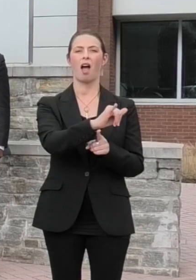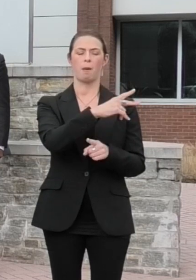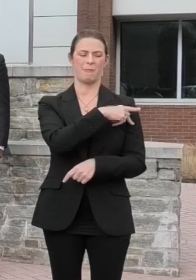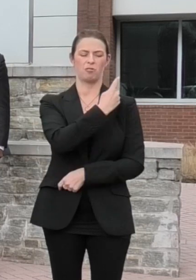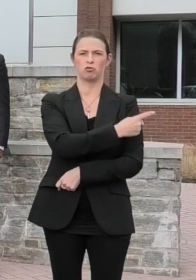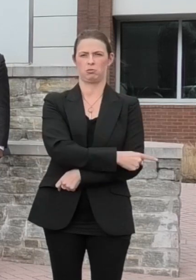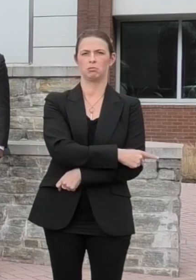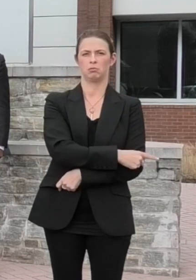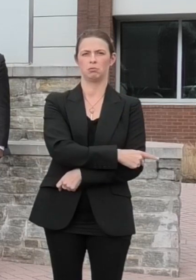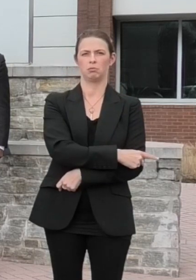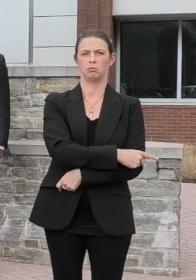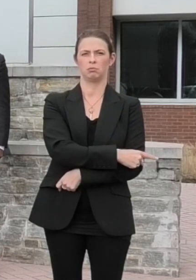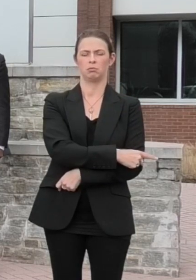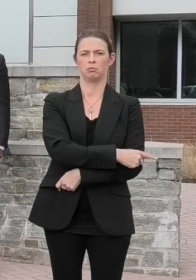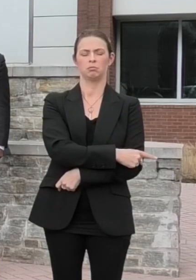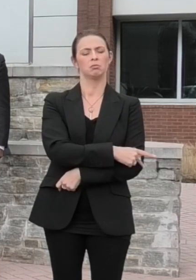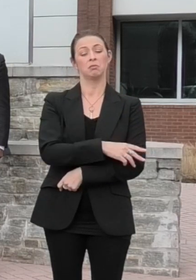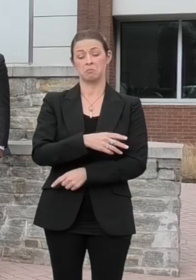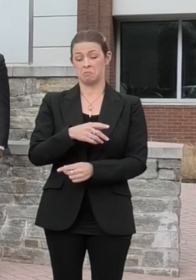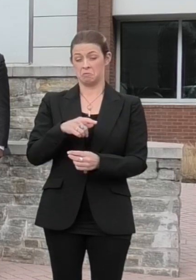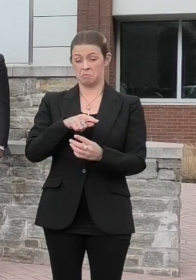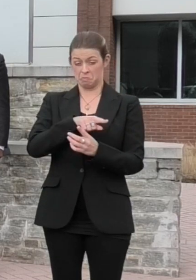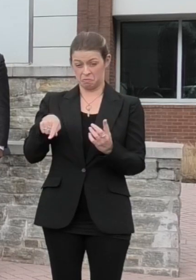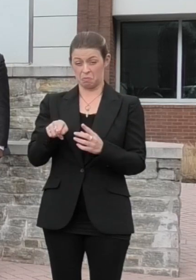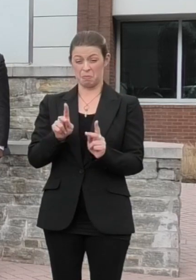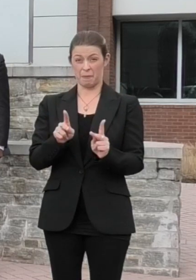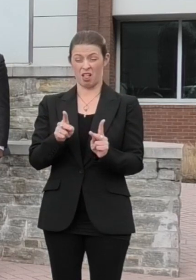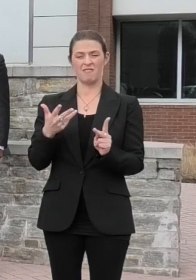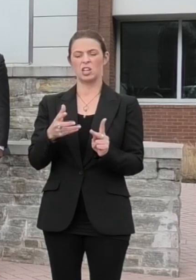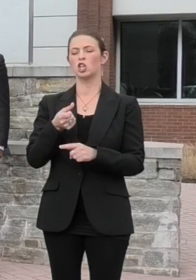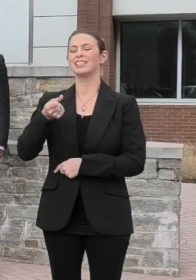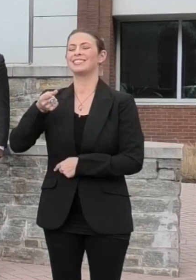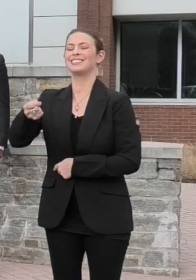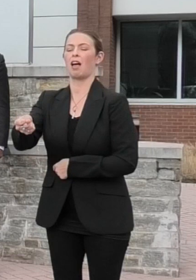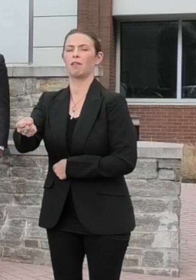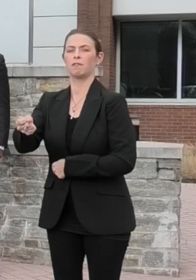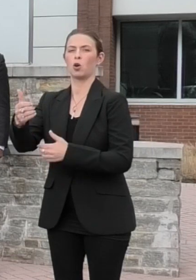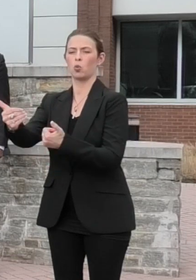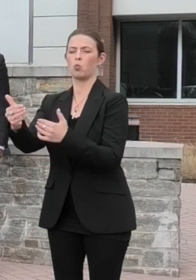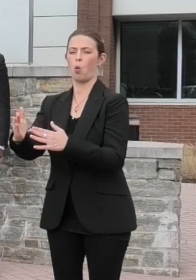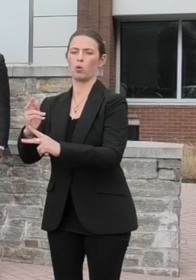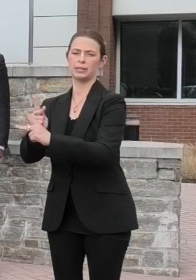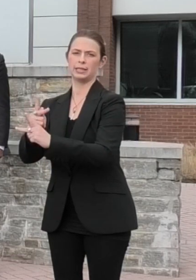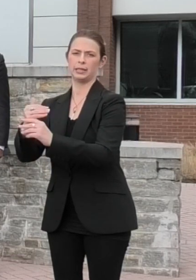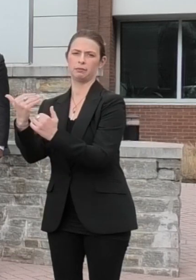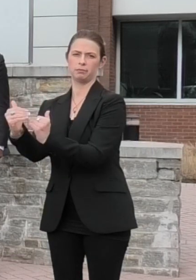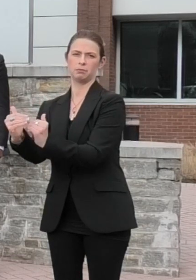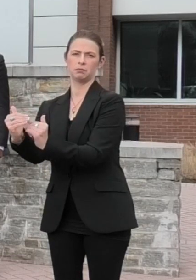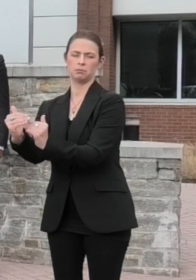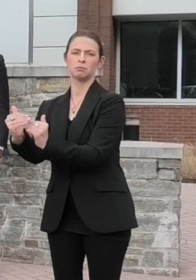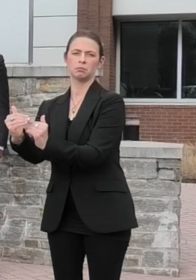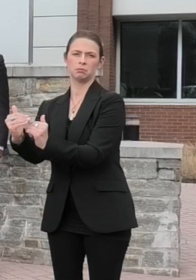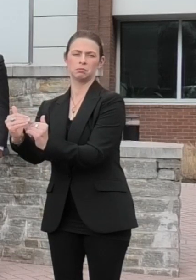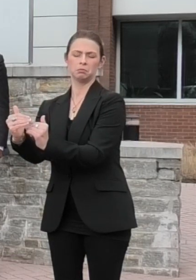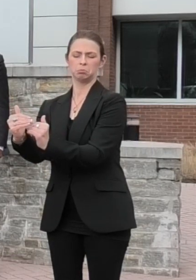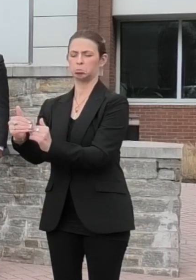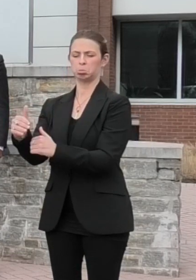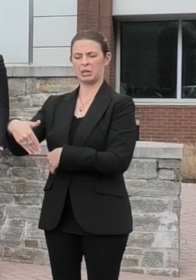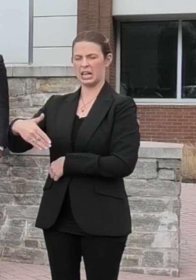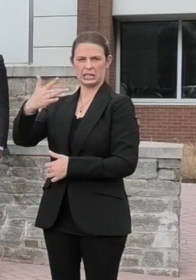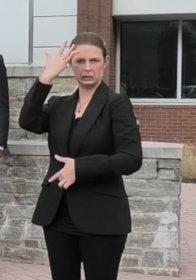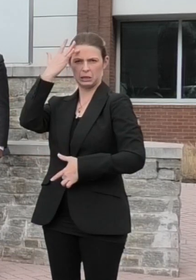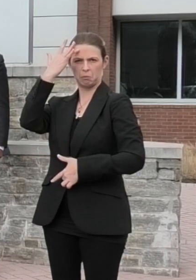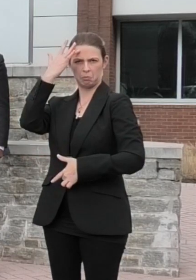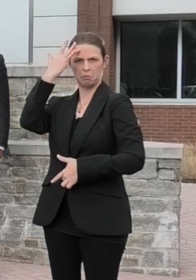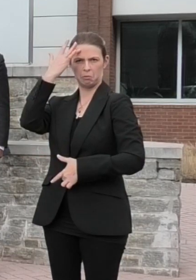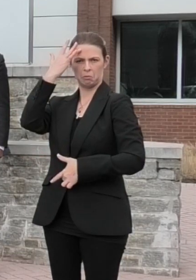been contacted, are self-quarantining, and in relatively good spirits considering the circumstances. Our department will maintain contact